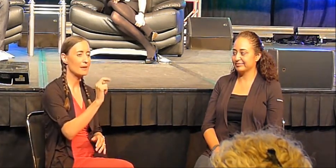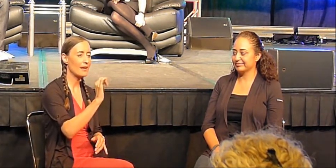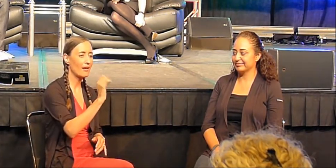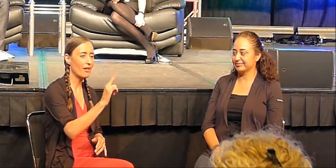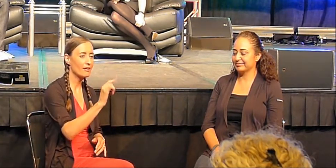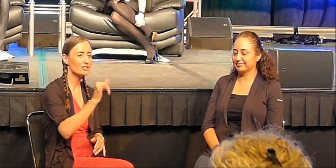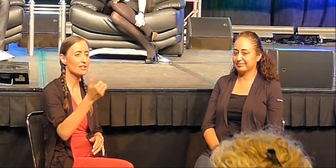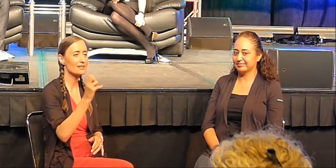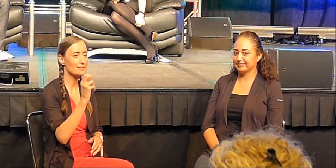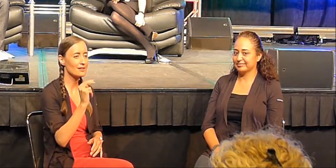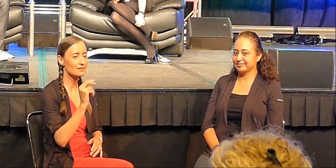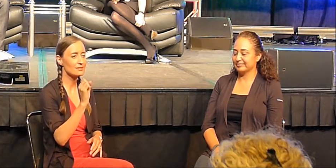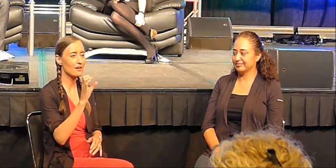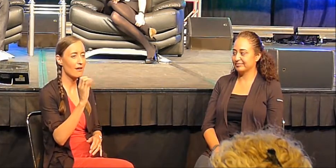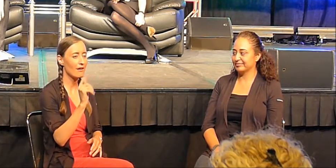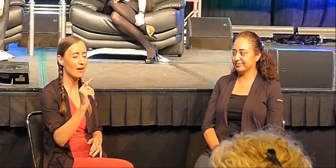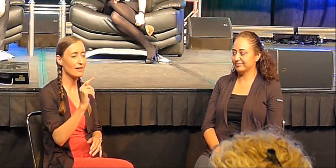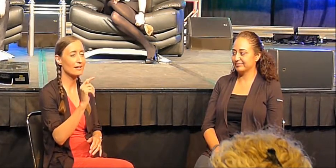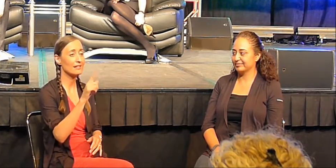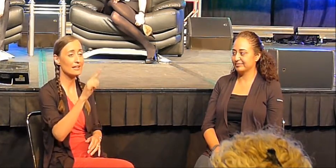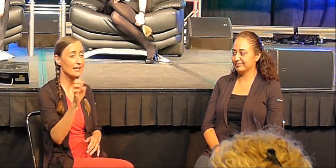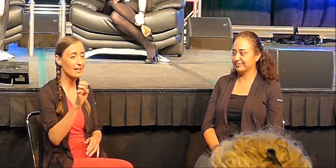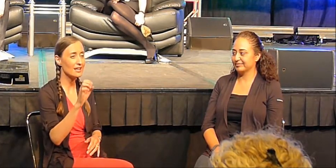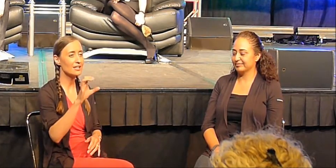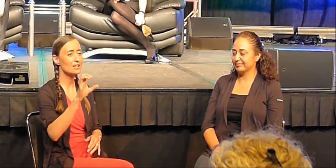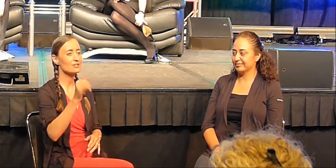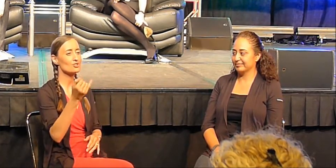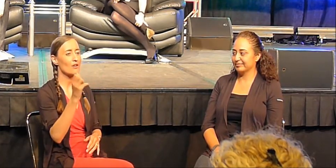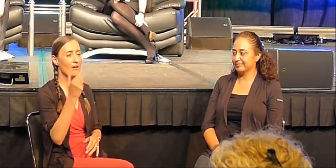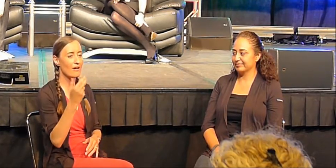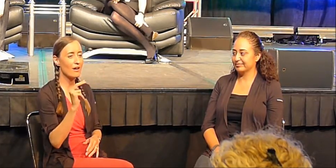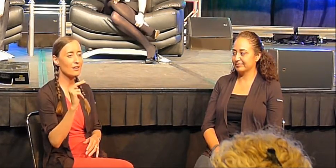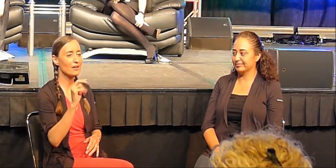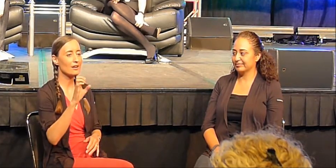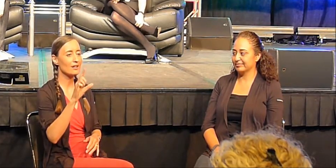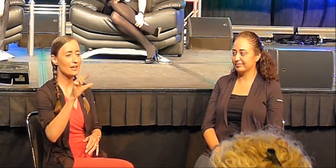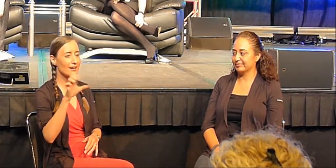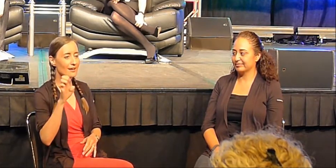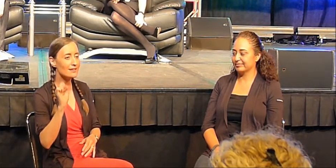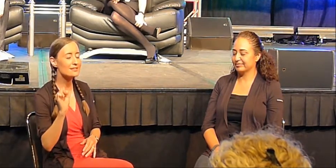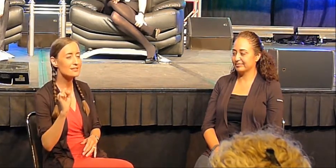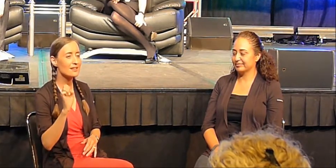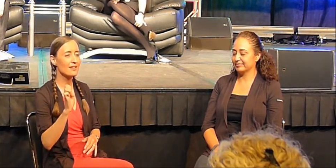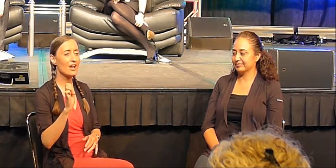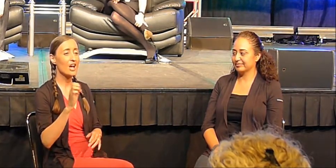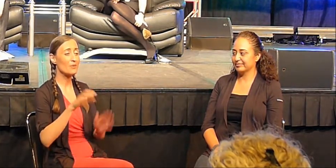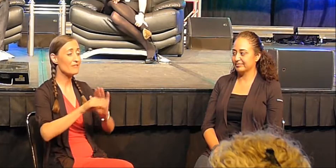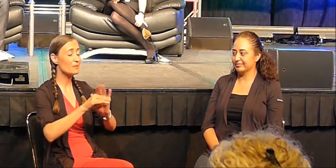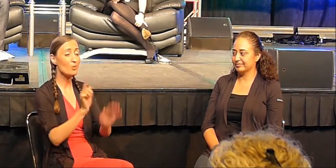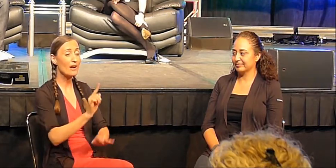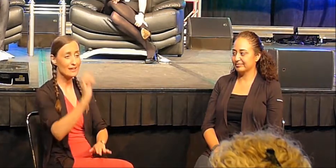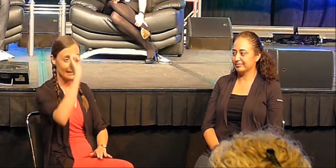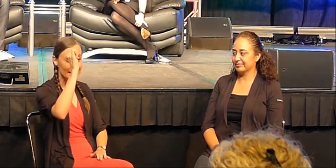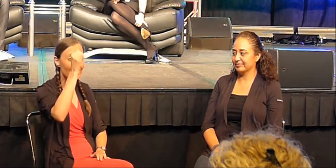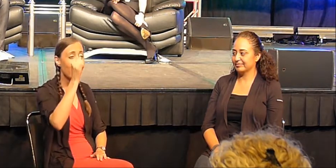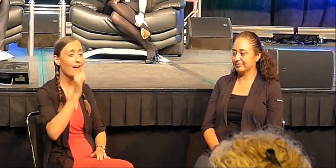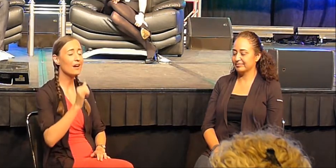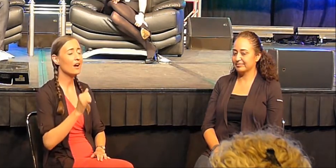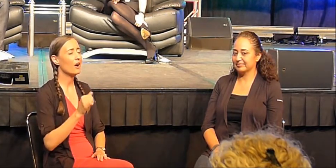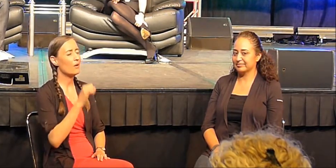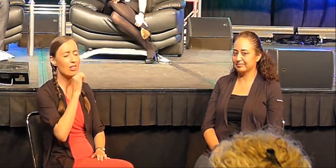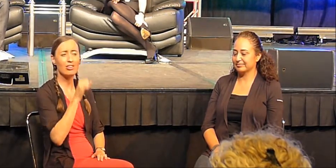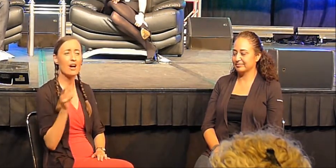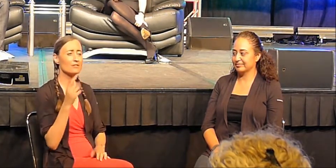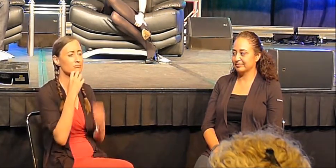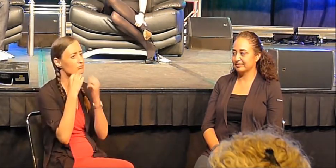Scott-Lee, John Cleese is in it. It's a great cast. It was great fun. We filmed in India. It was a lot of fun. She's terrific. I love it dearly. I mean, how